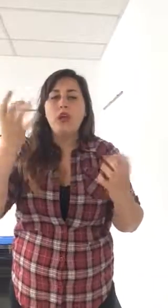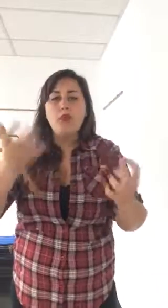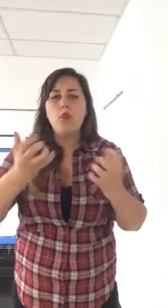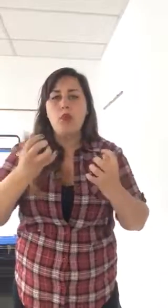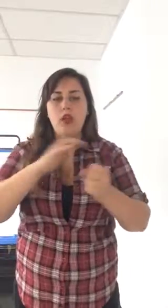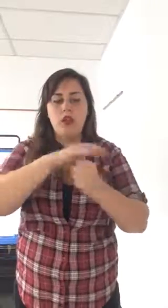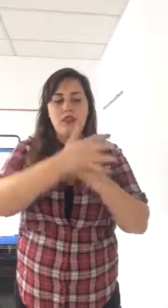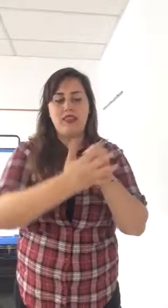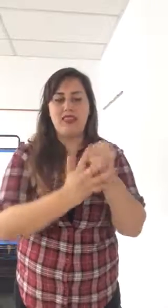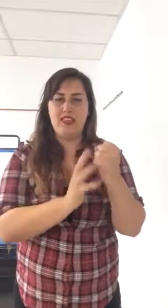bone? Oh.